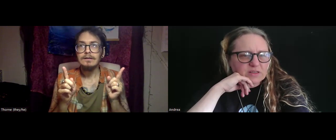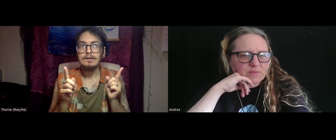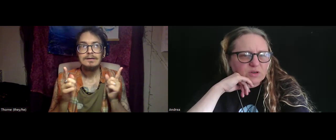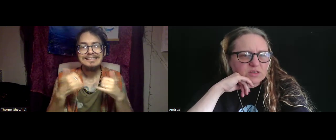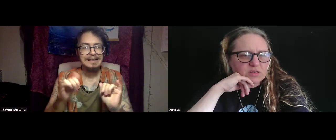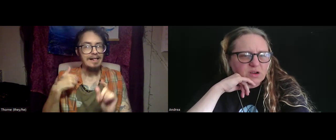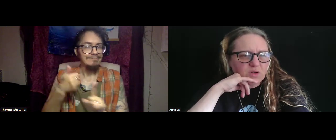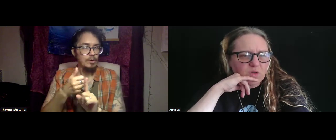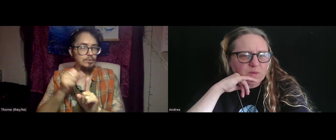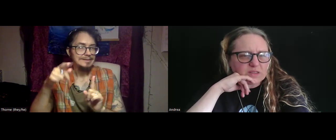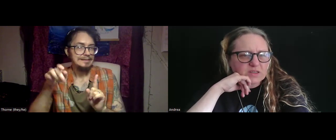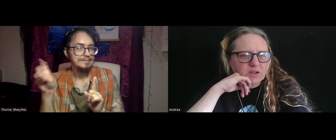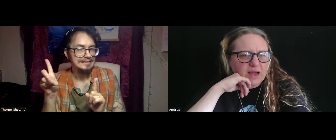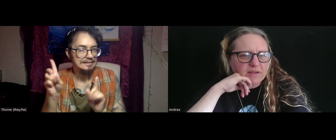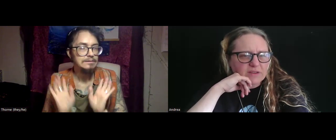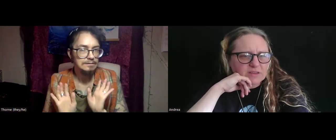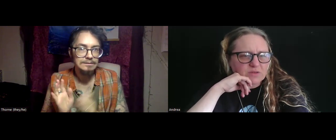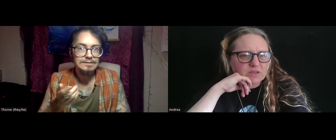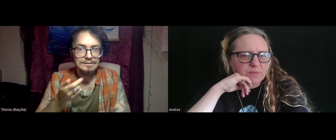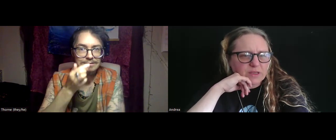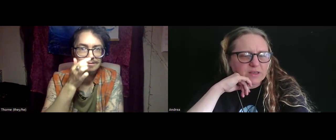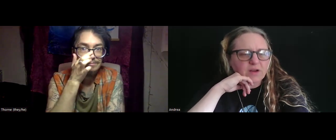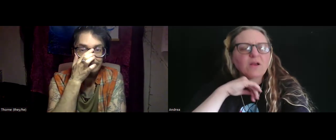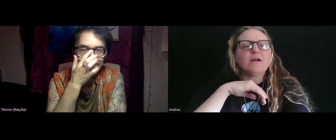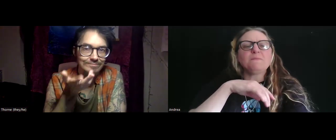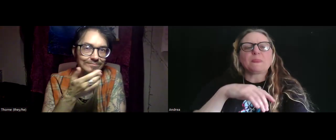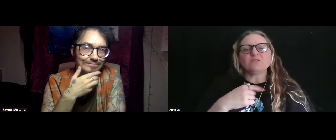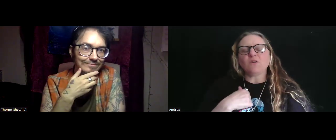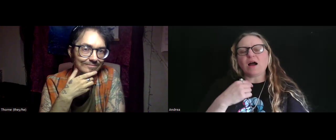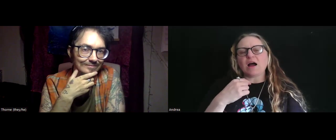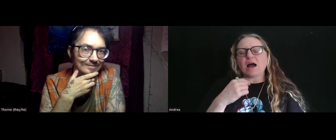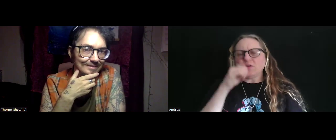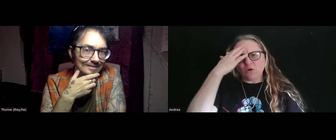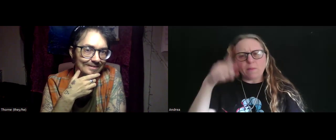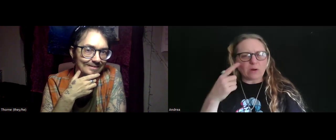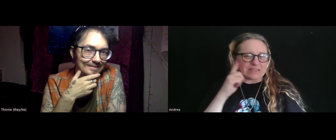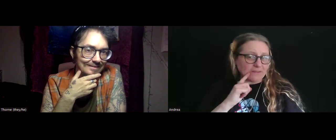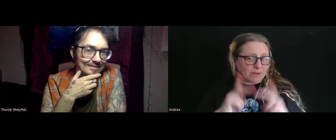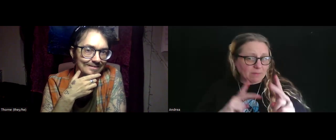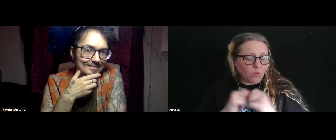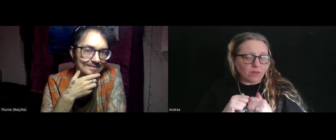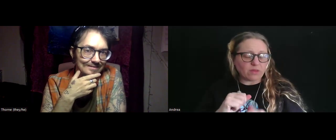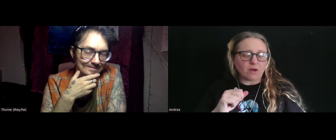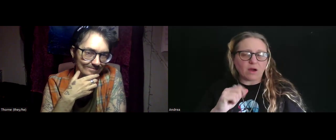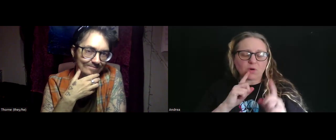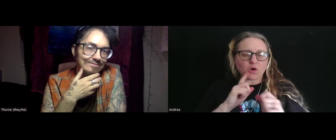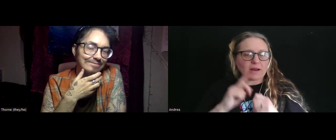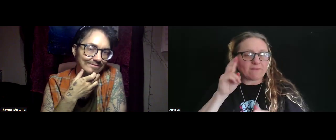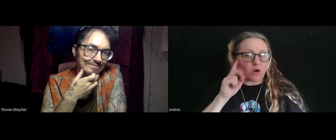more slow, but still have its own speed, So I don't know about deaf people with Mercury in Virgo, but